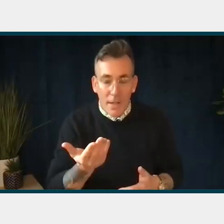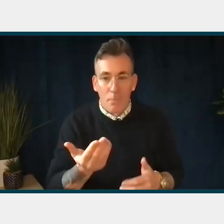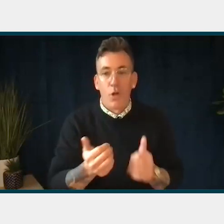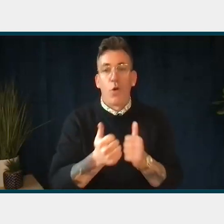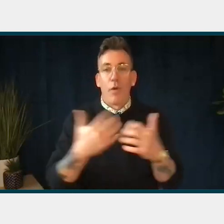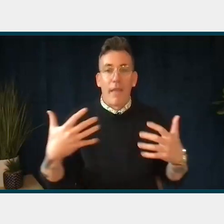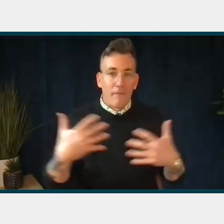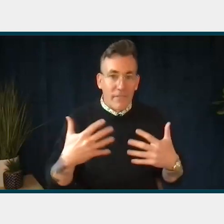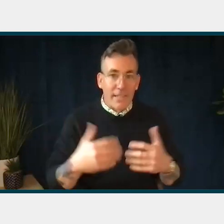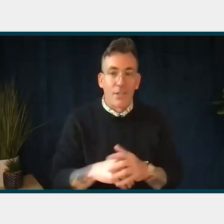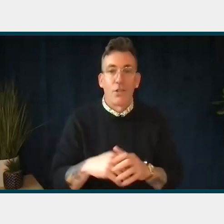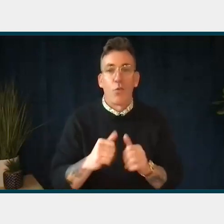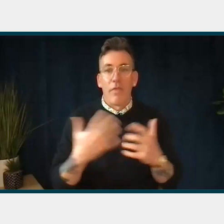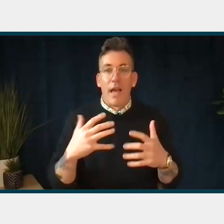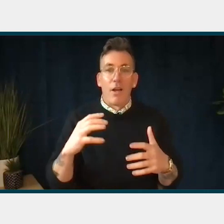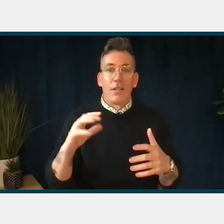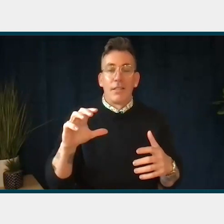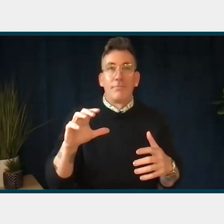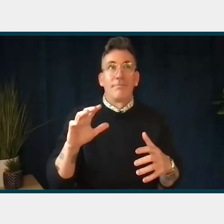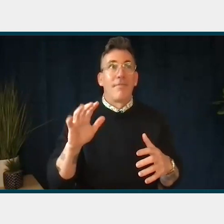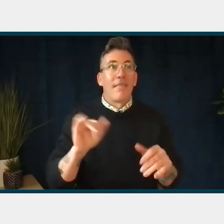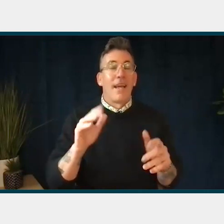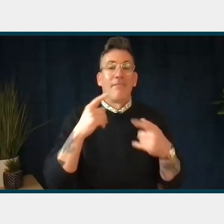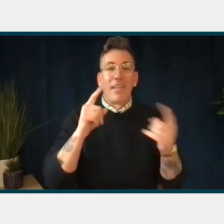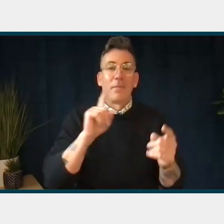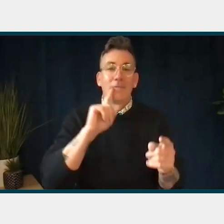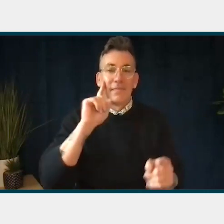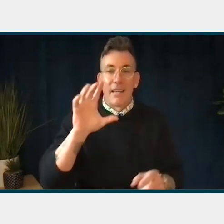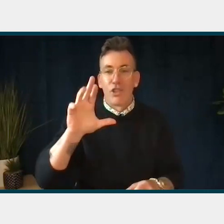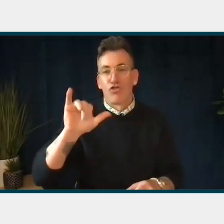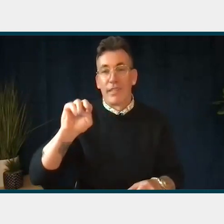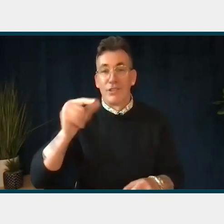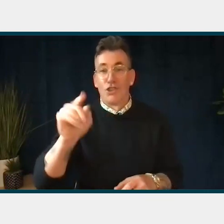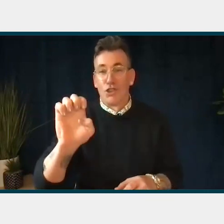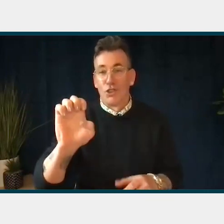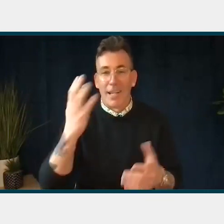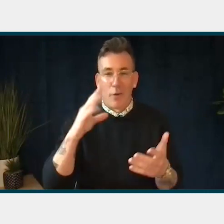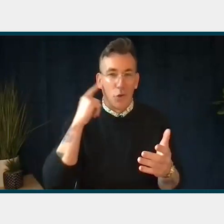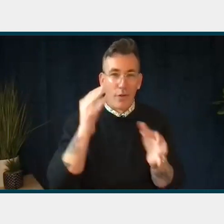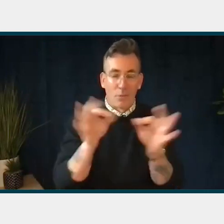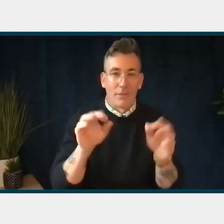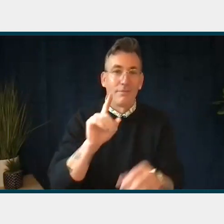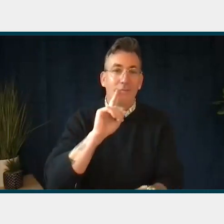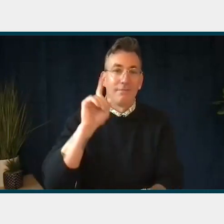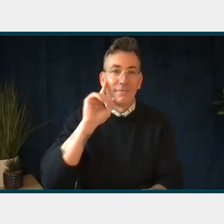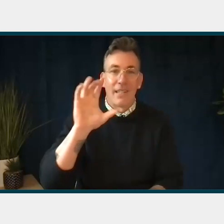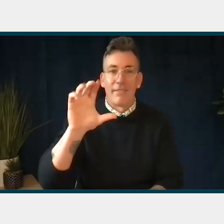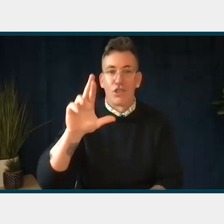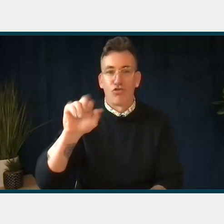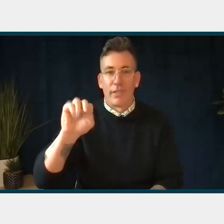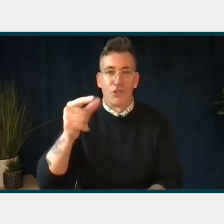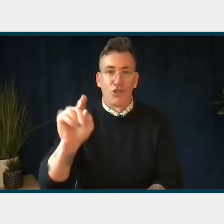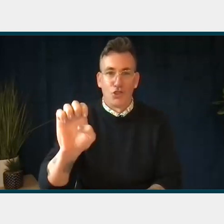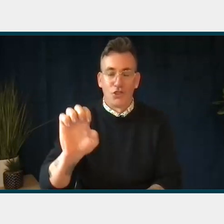In public, without shame, without fear. I don't know if you've